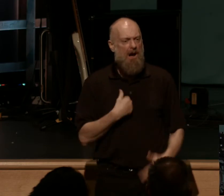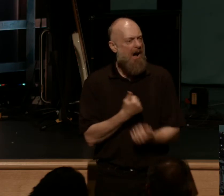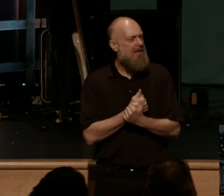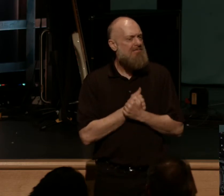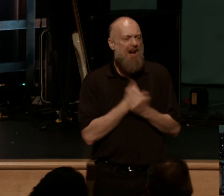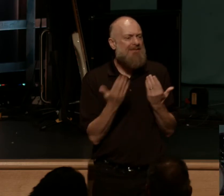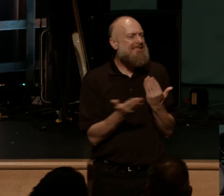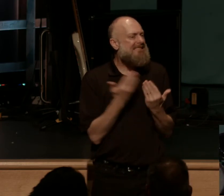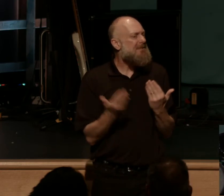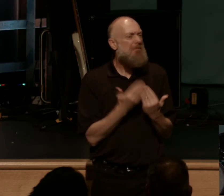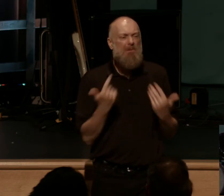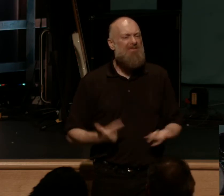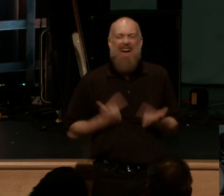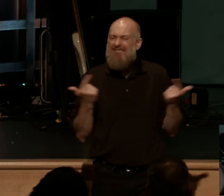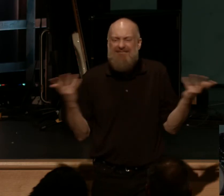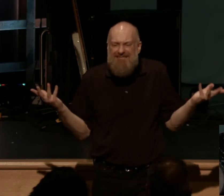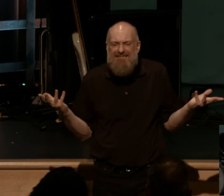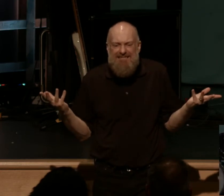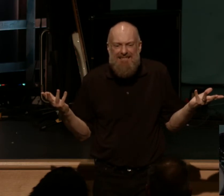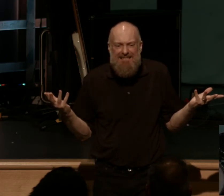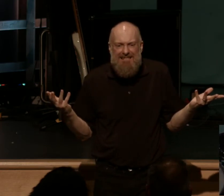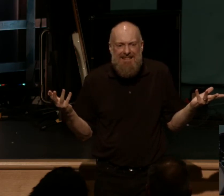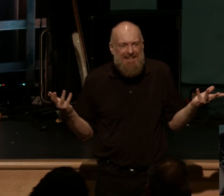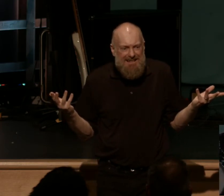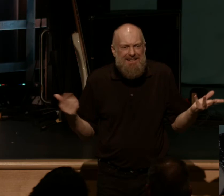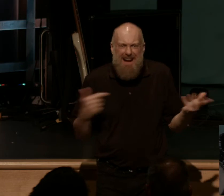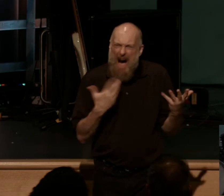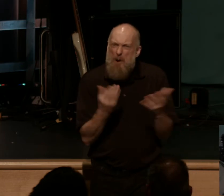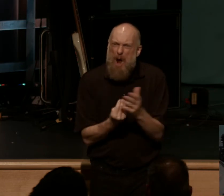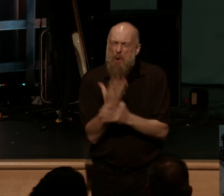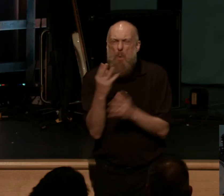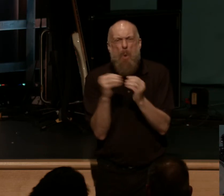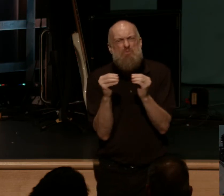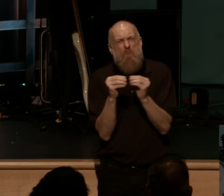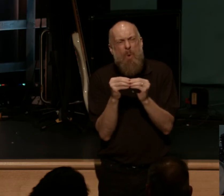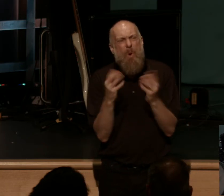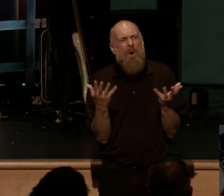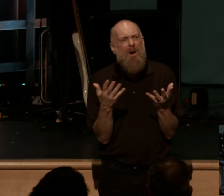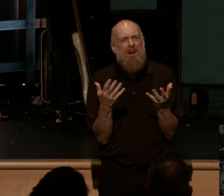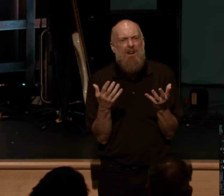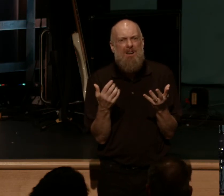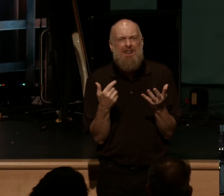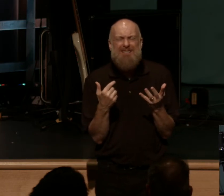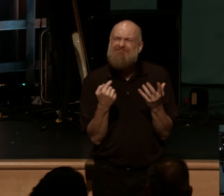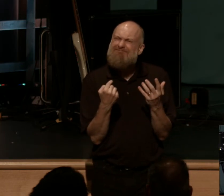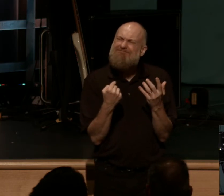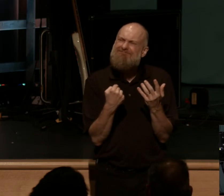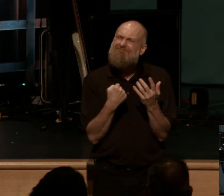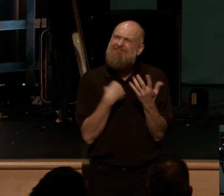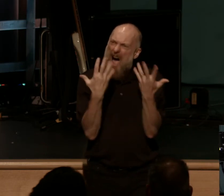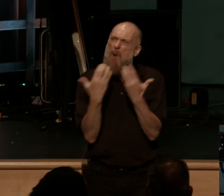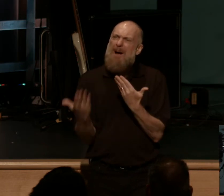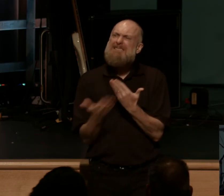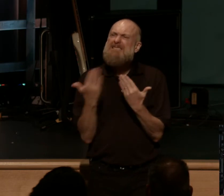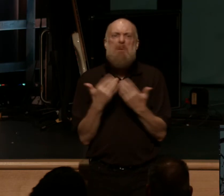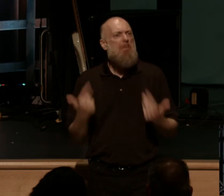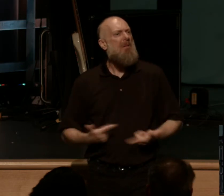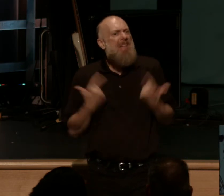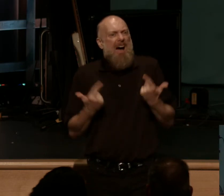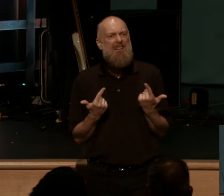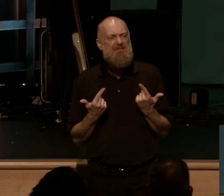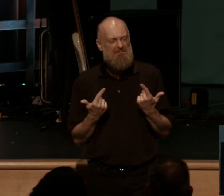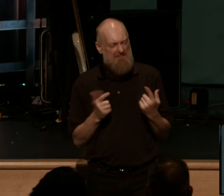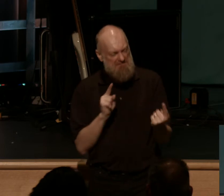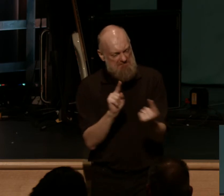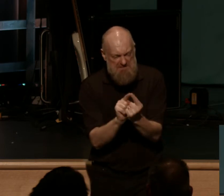I love simplicity. I'm not there yet. I want to grow more in it. Trying to be prayerful about what that looks like in my life. I just love,